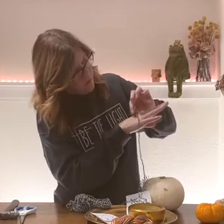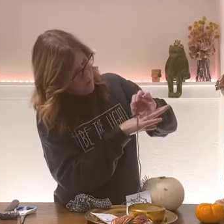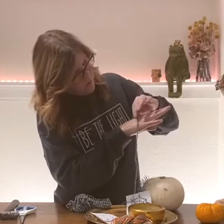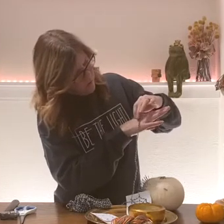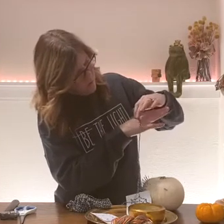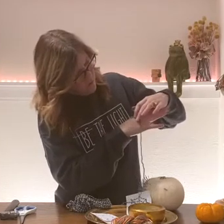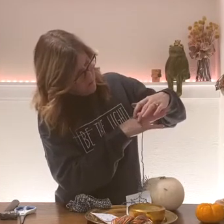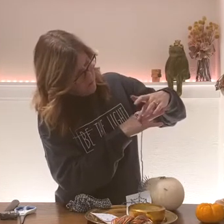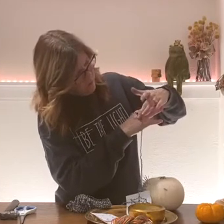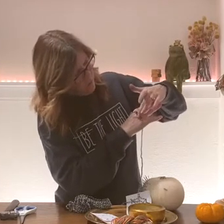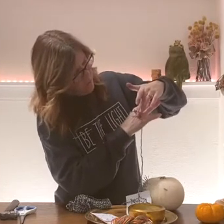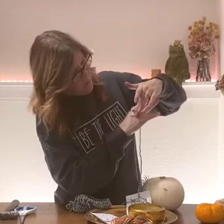If you can see it very well.